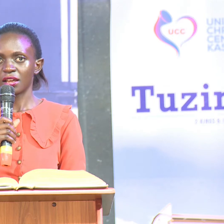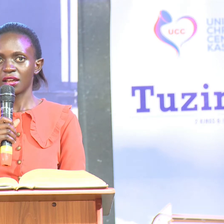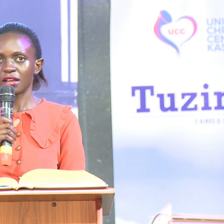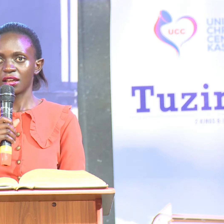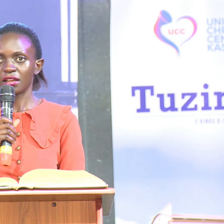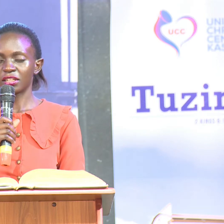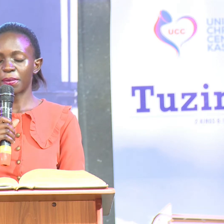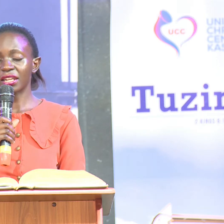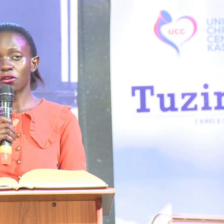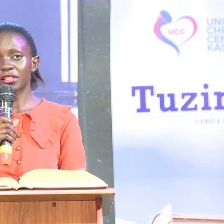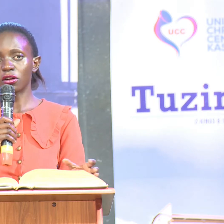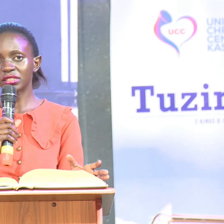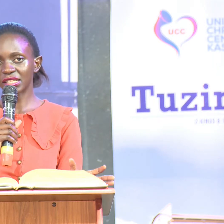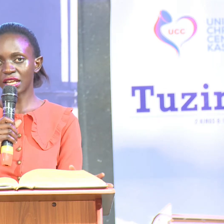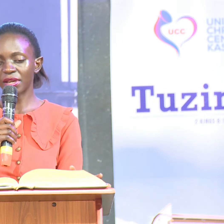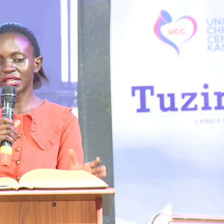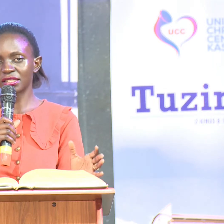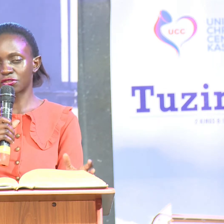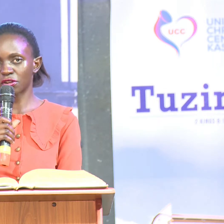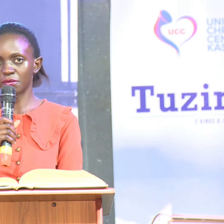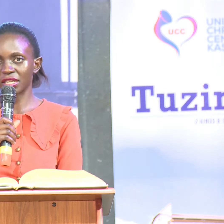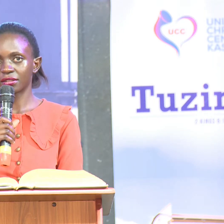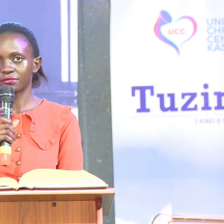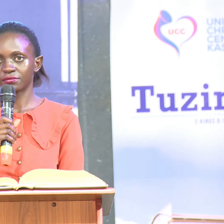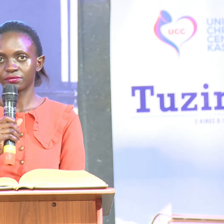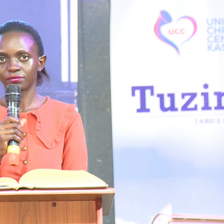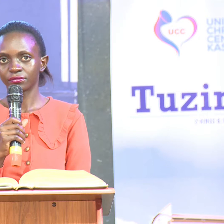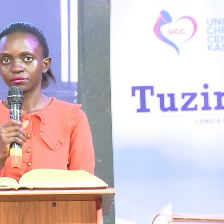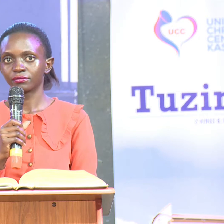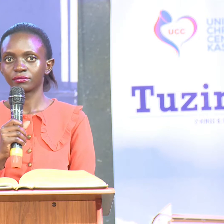them. Depending on the Old Testament in Deuteronomy,